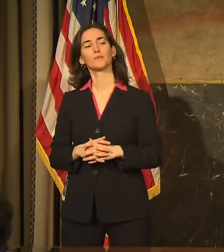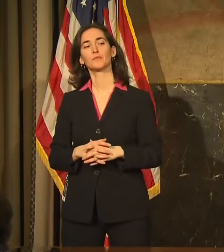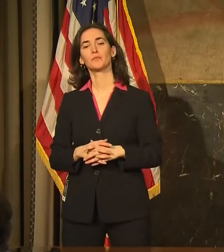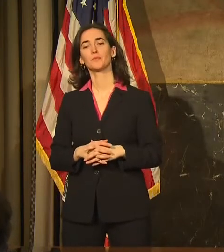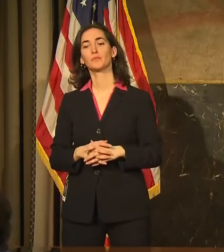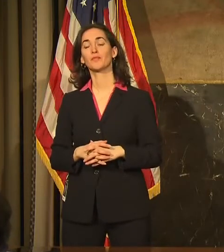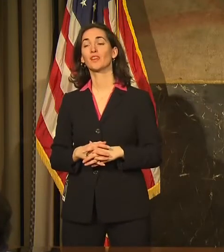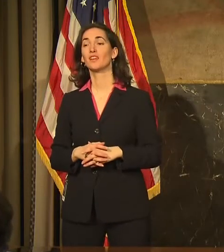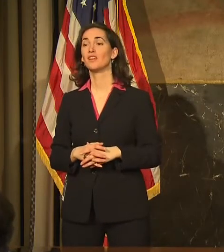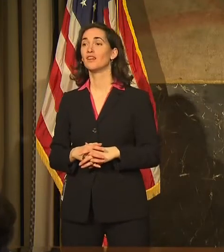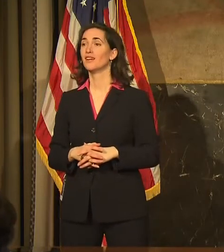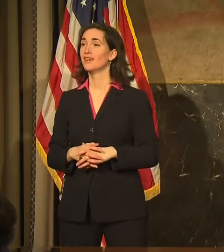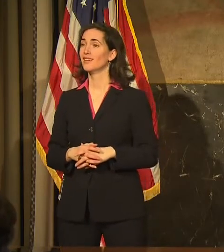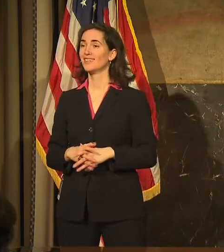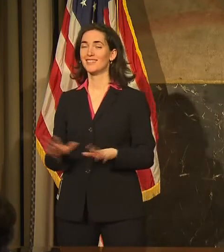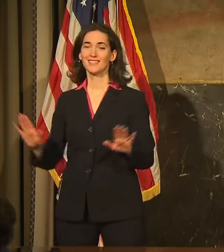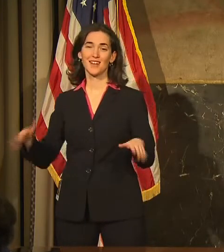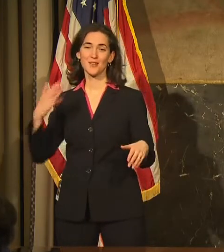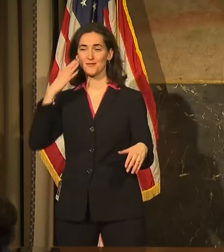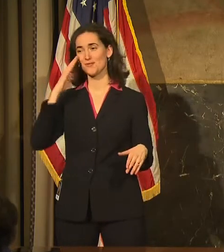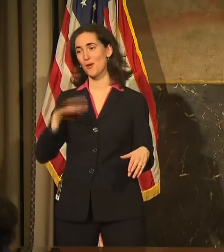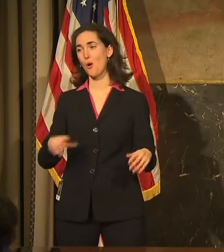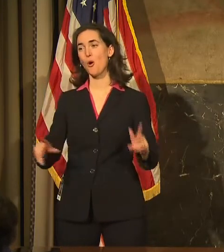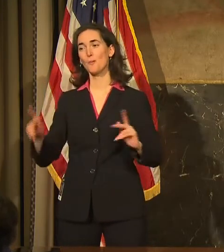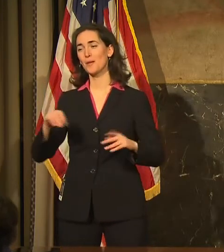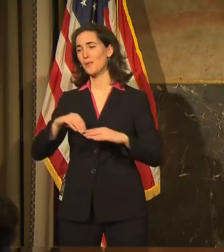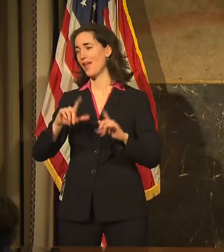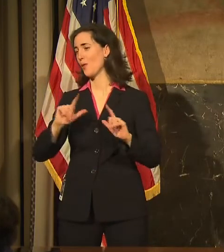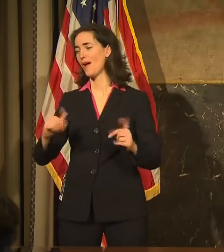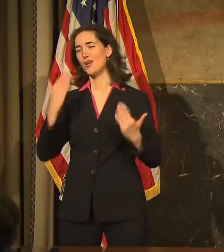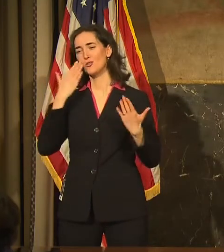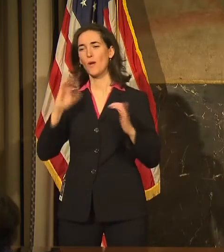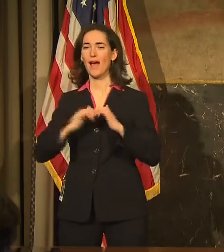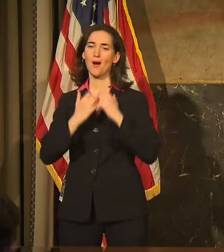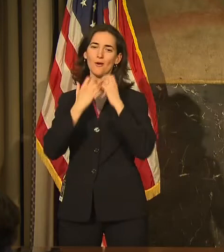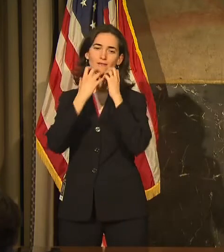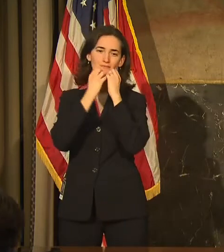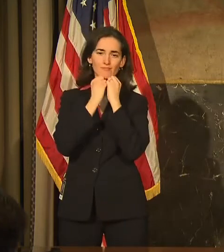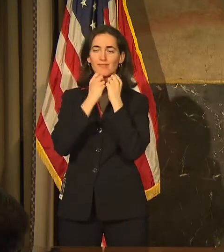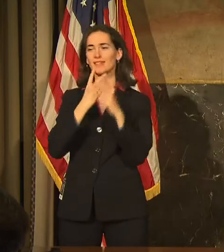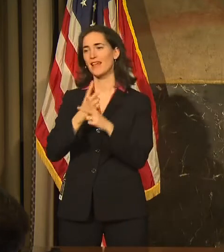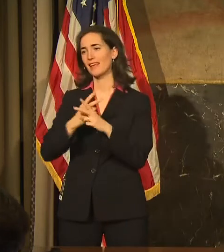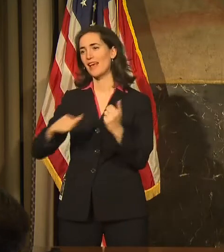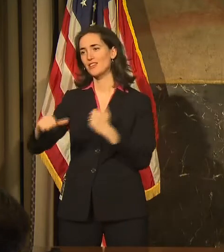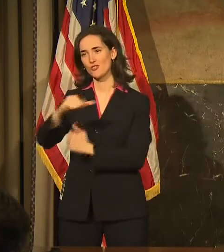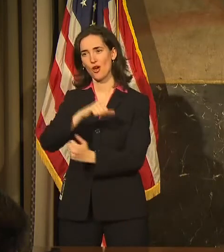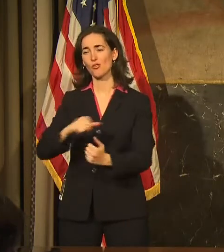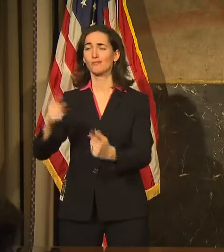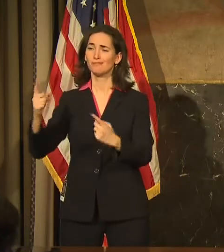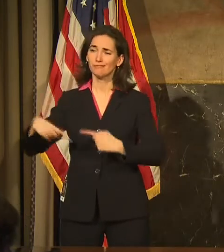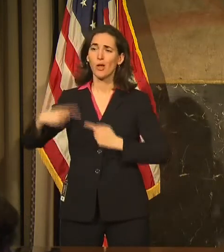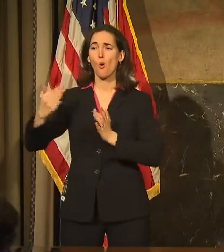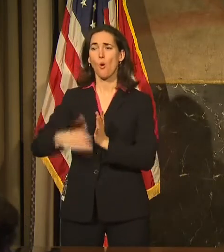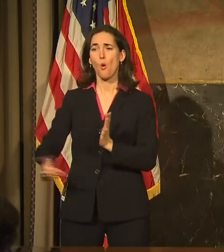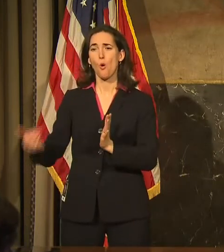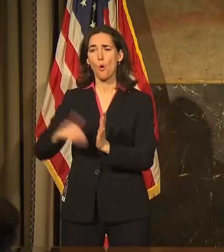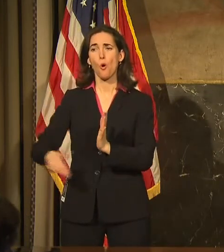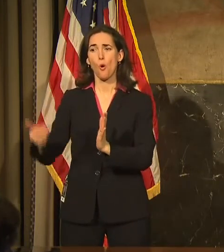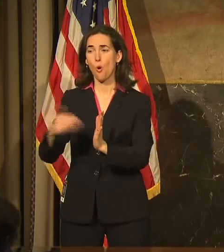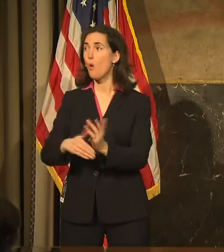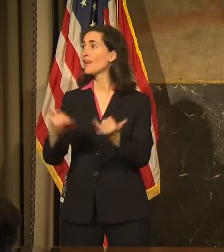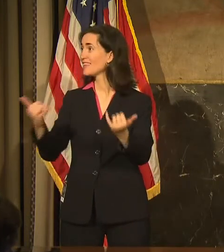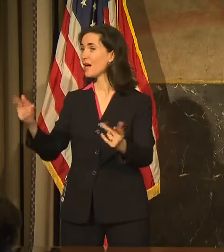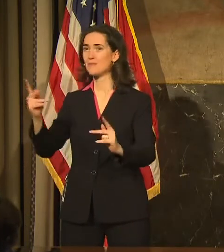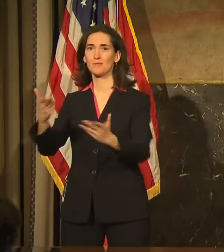And I'll tell you, Louisianans know how to be good neighbors, proven that over and over again, and I know that that's happening out